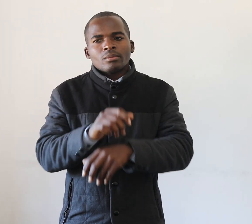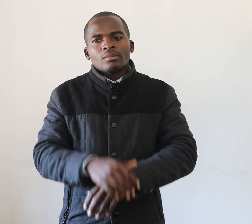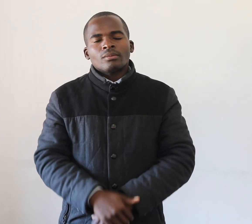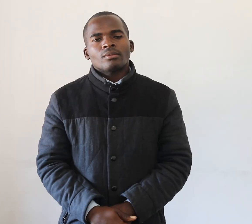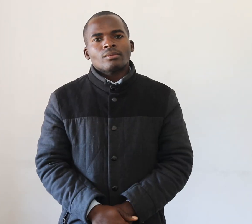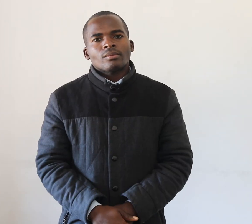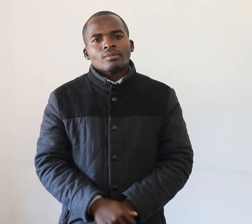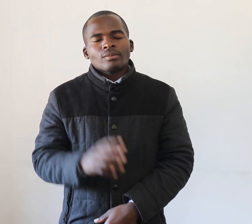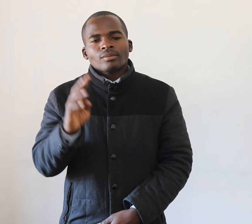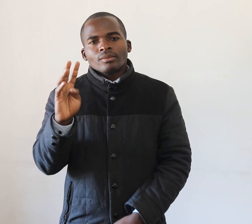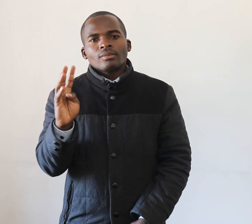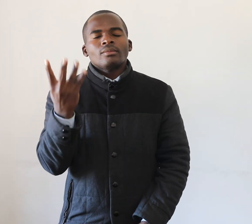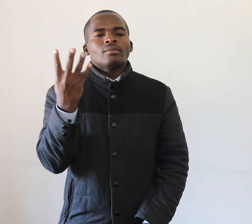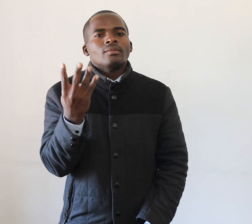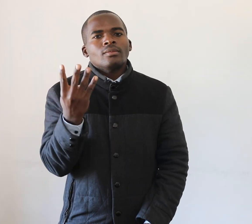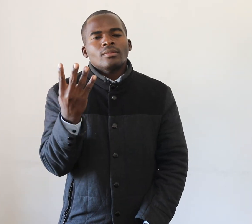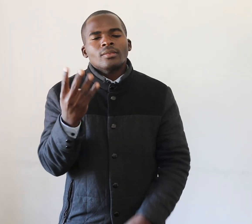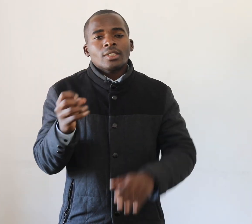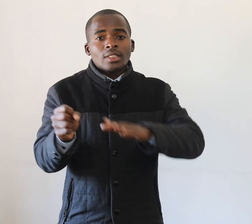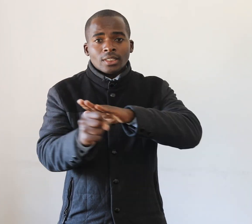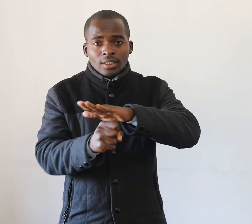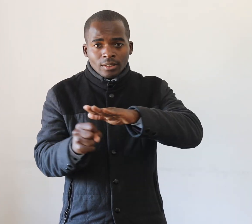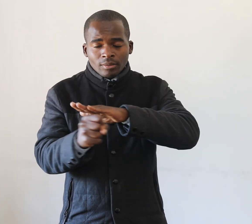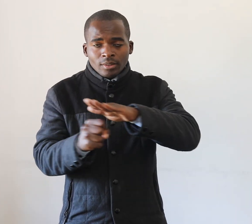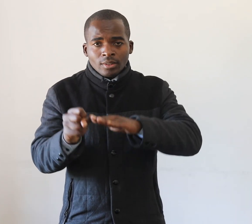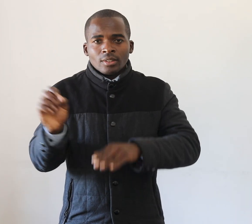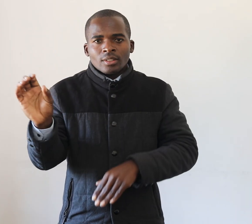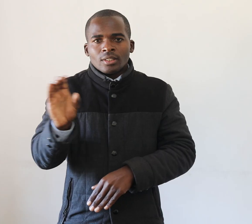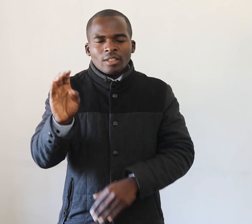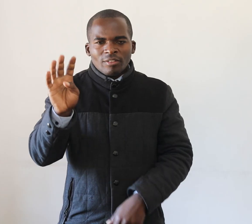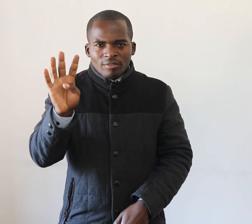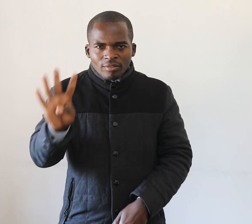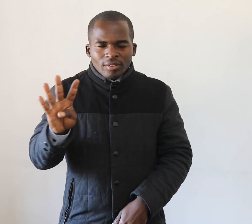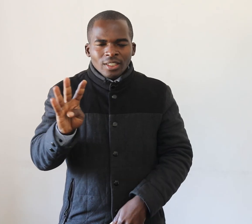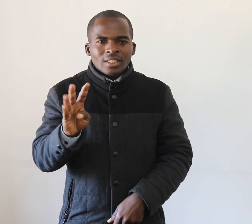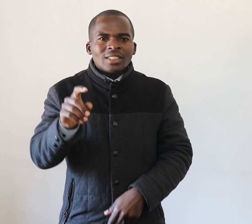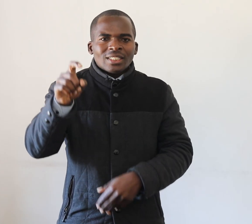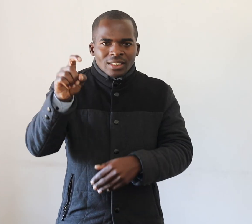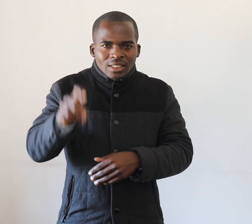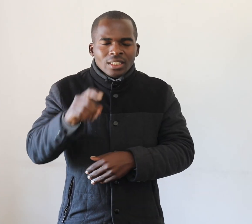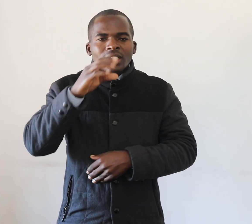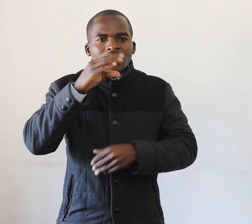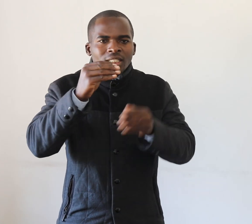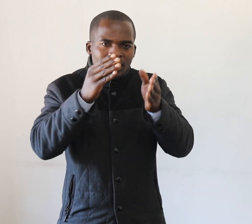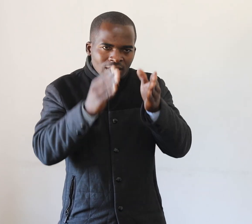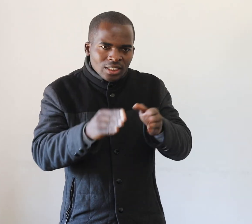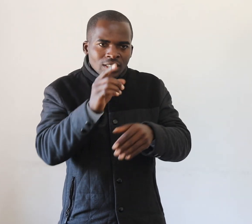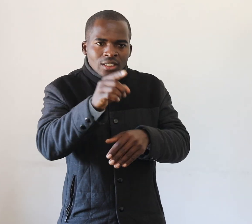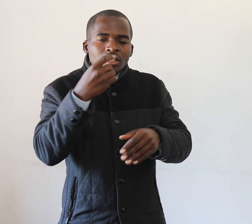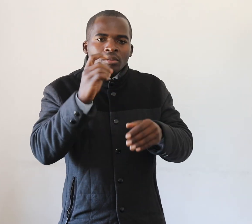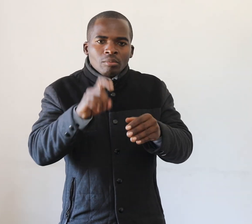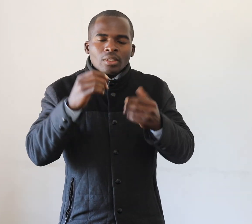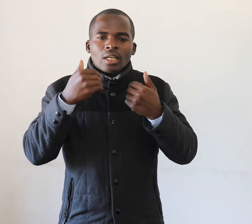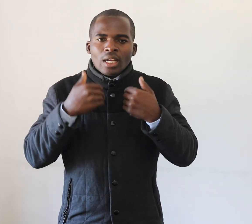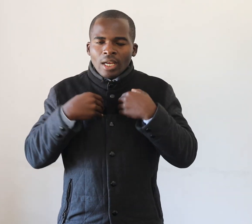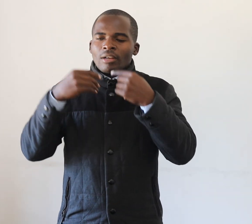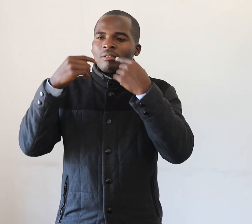Fourth, subsection 4 requires the Speaker to notify the Electoral Commission in writing within